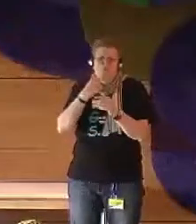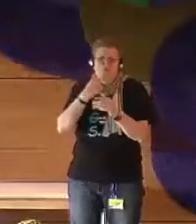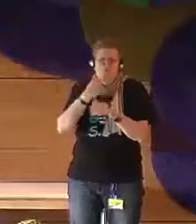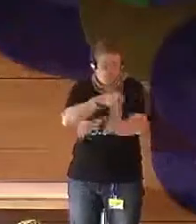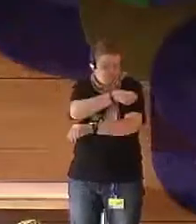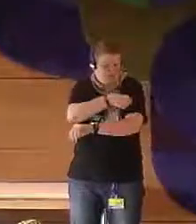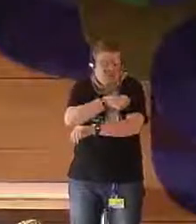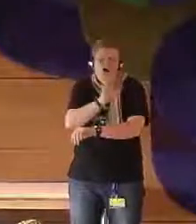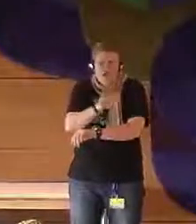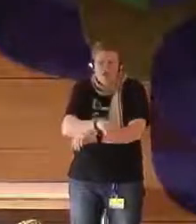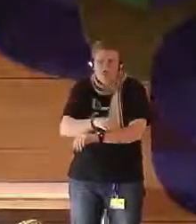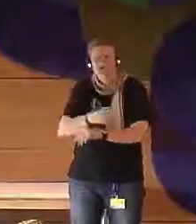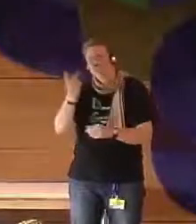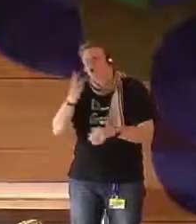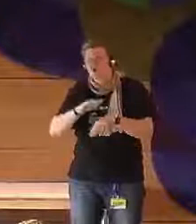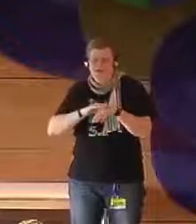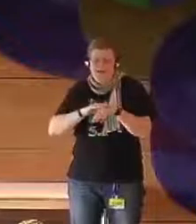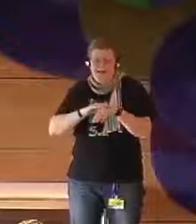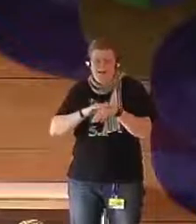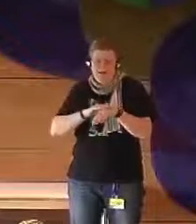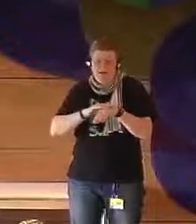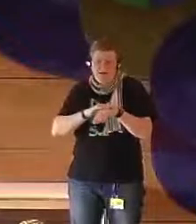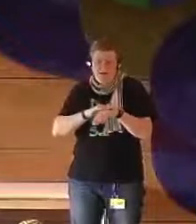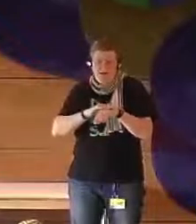just like a soap dispenser.